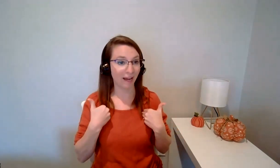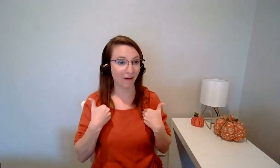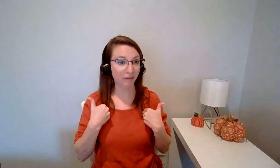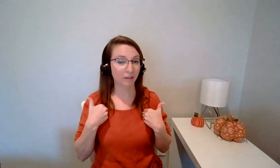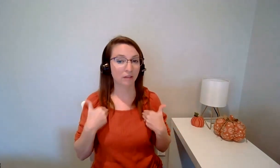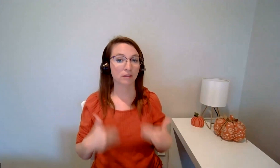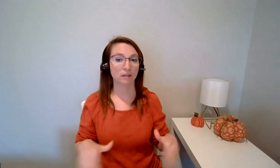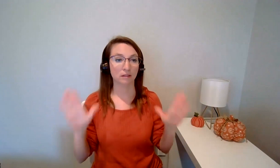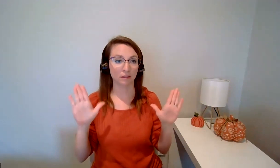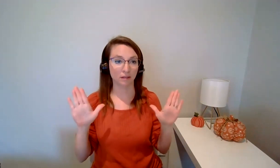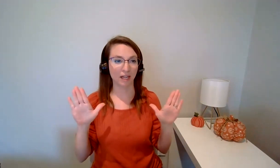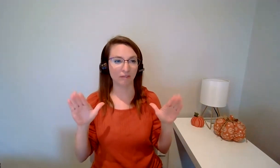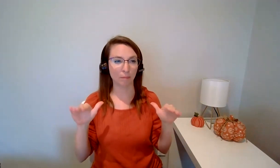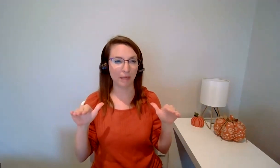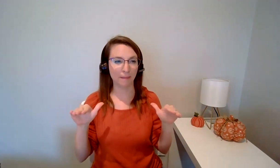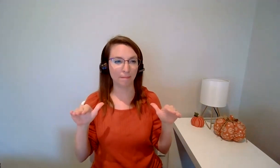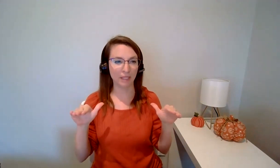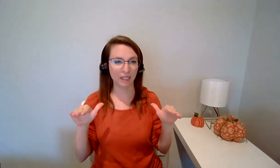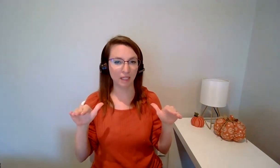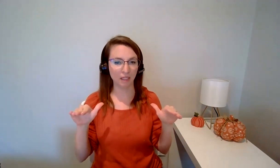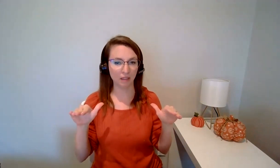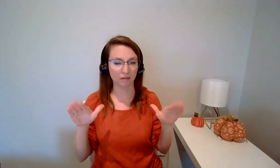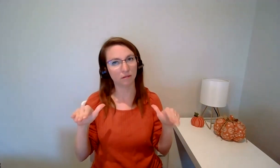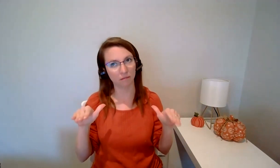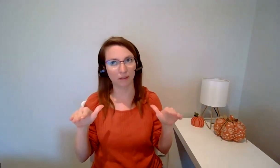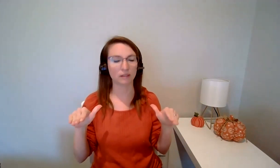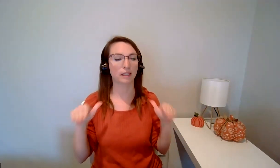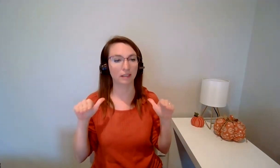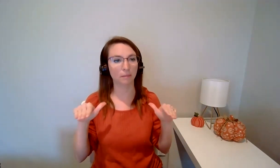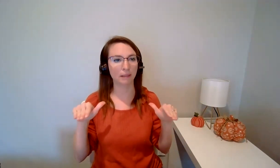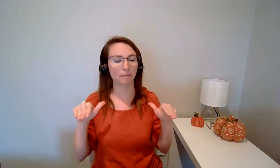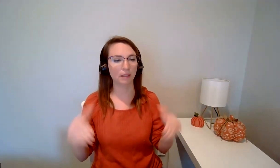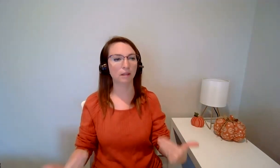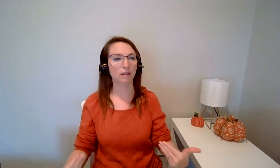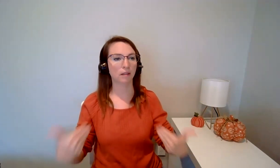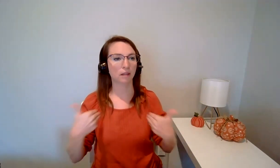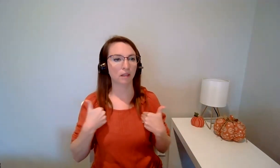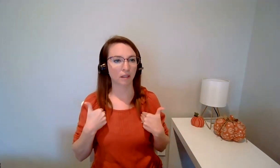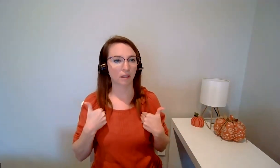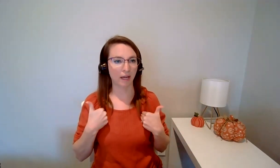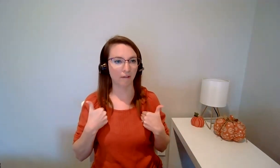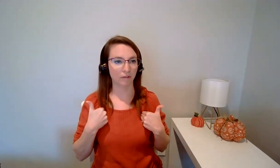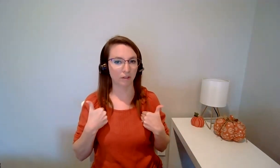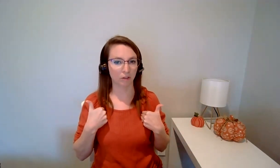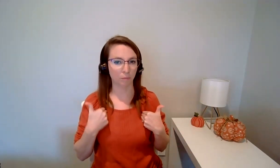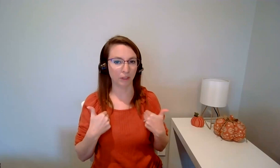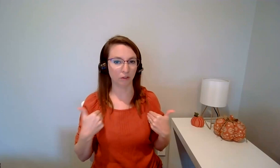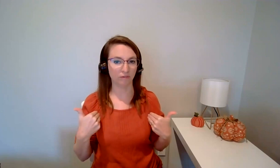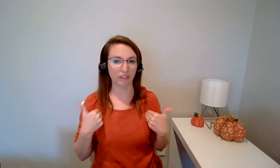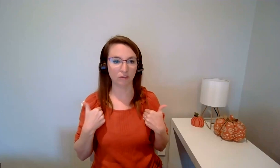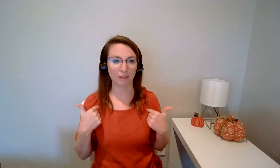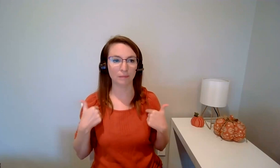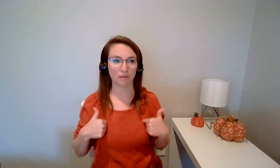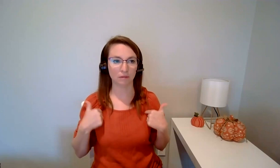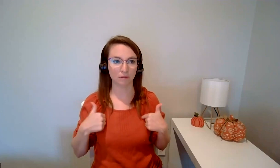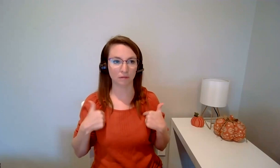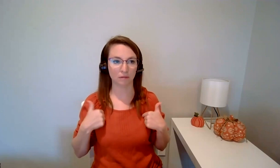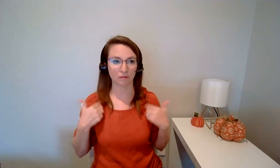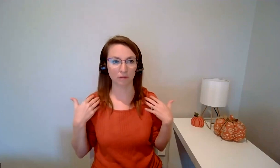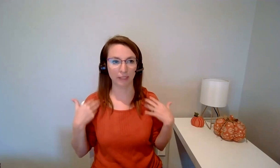Have, kind of a bent B. Like I said, it is a bent B. Have. And you're putting your fingertips right under